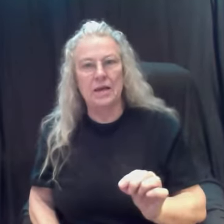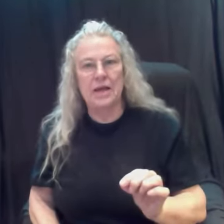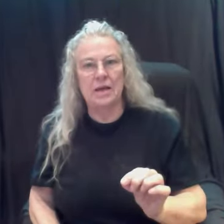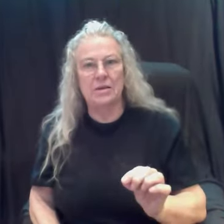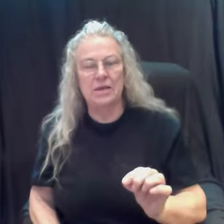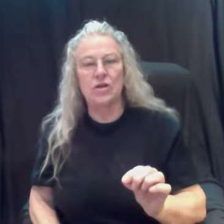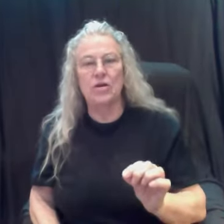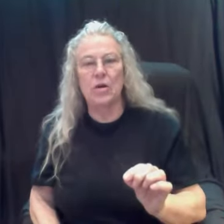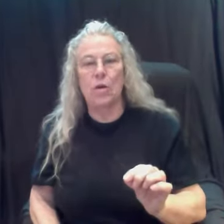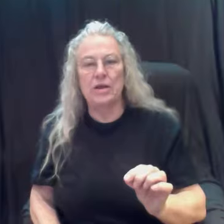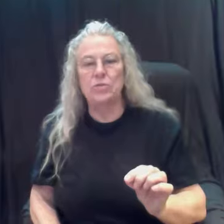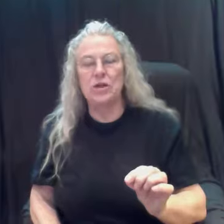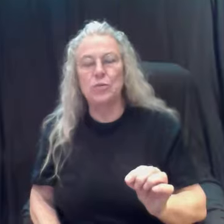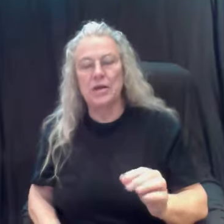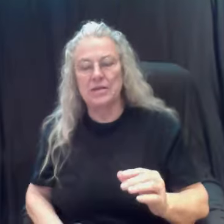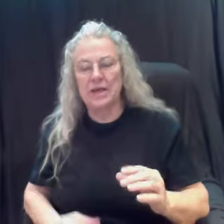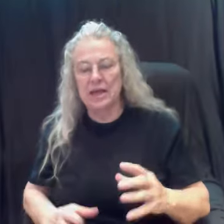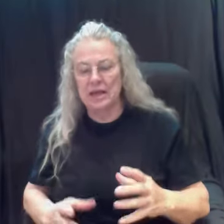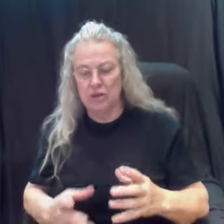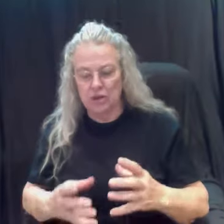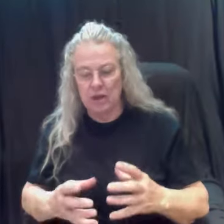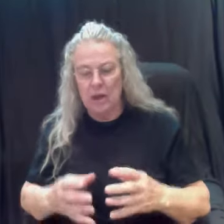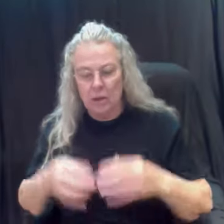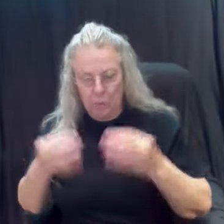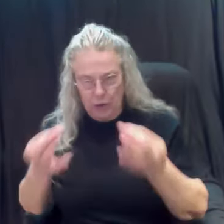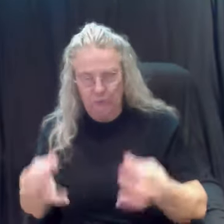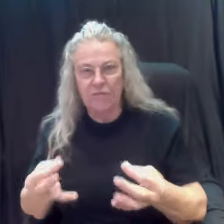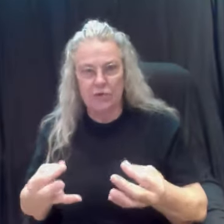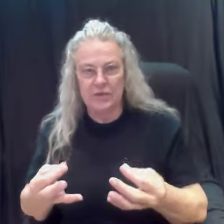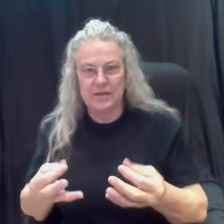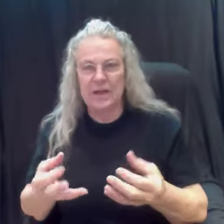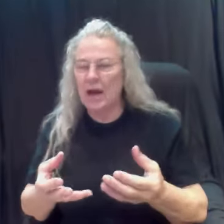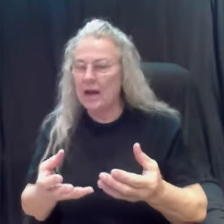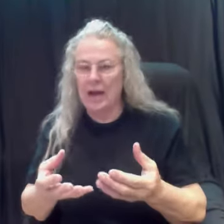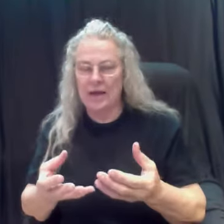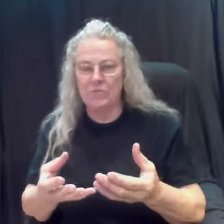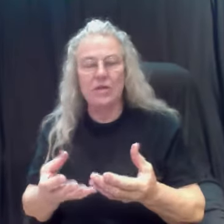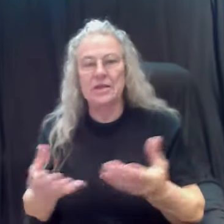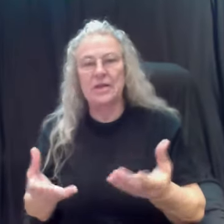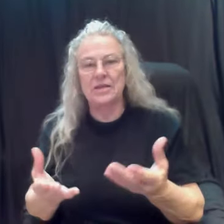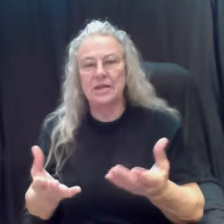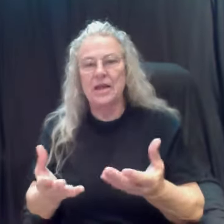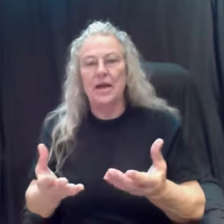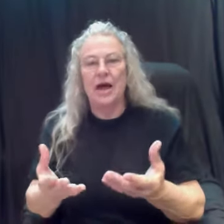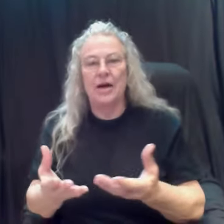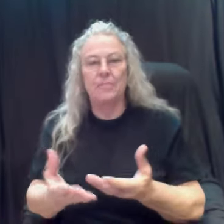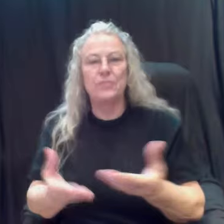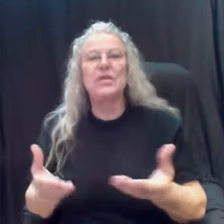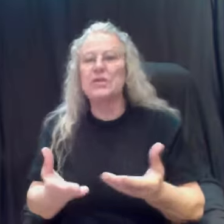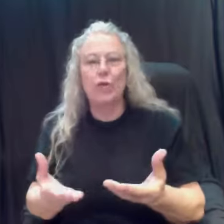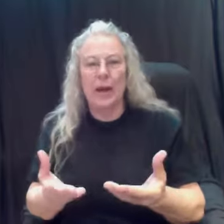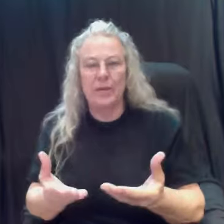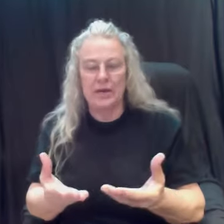Gallaudet dictionary quite as much, because it is just putting forth the sign and it really doesn't describe it in any